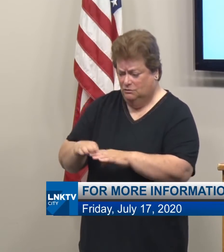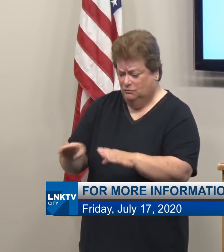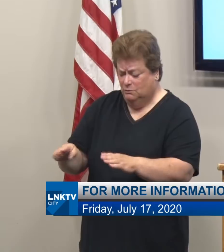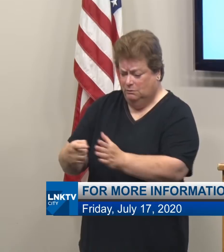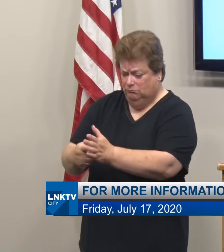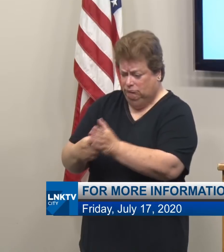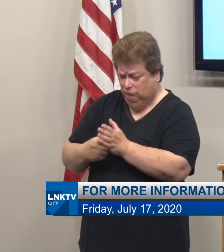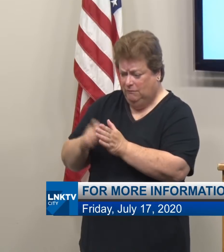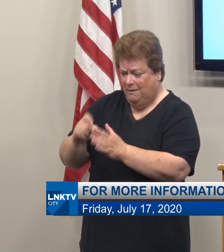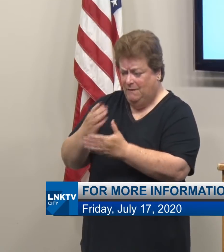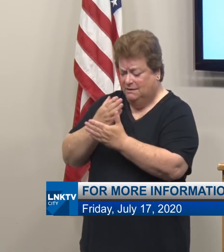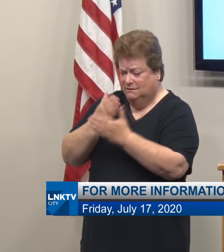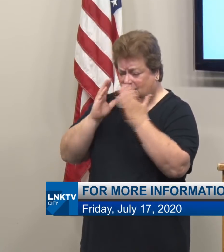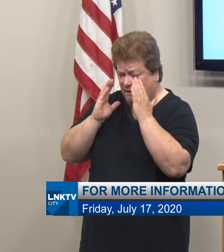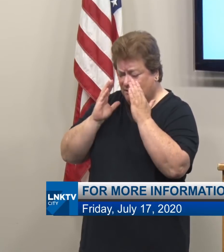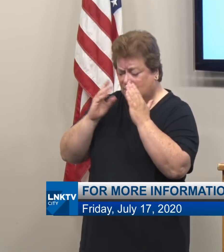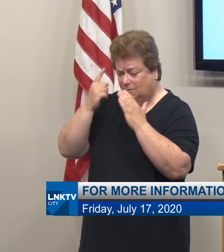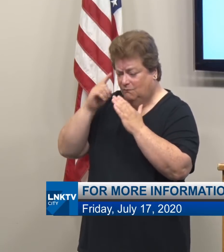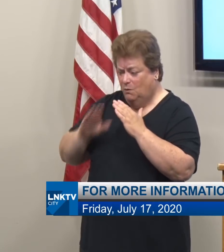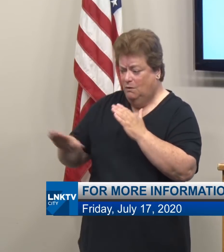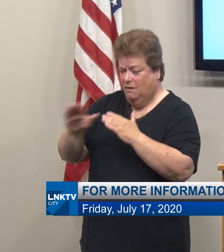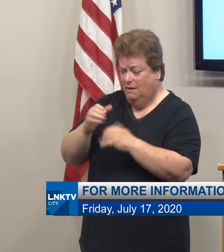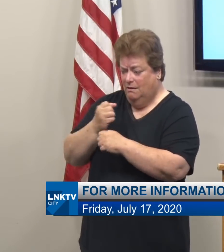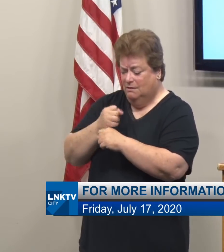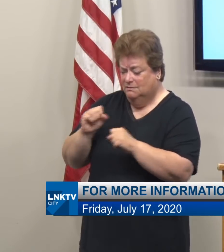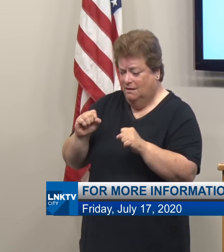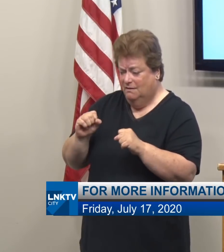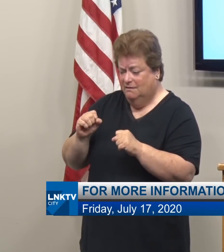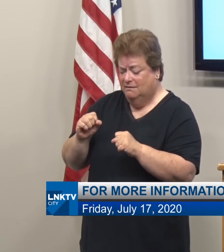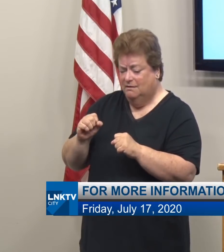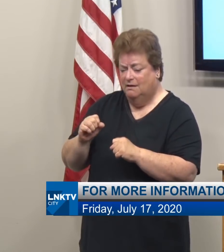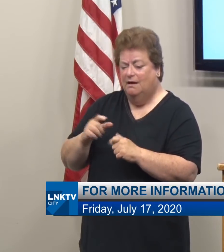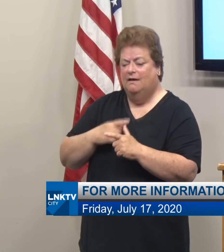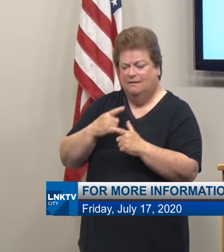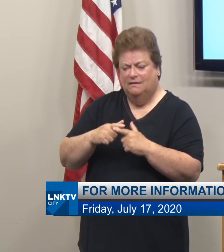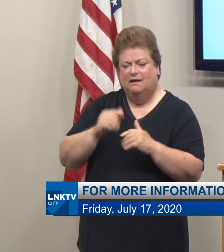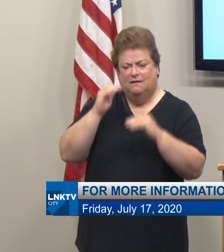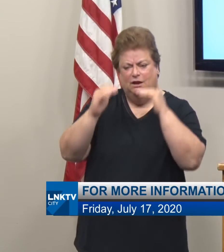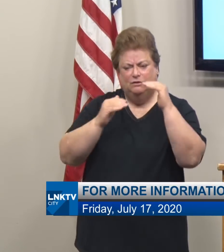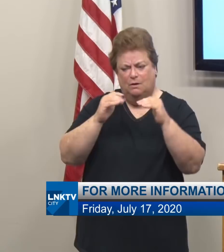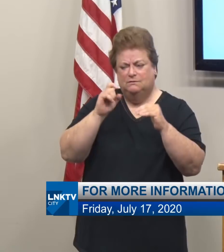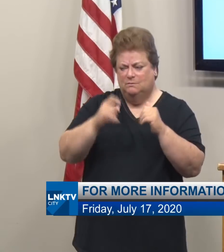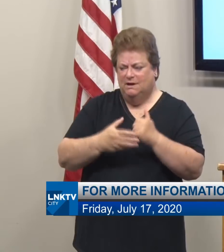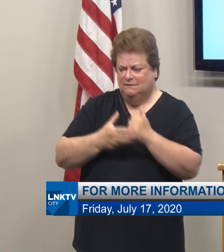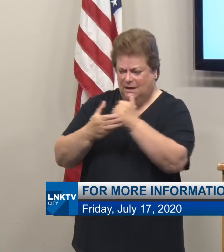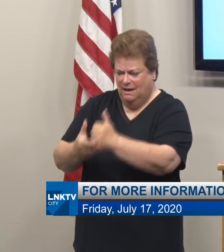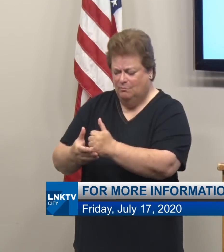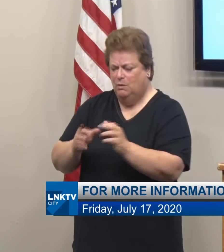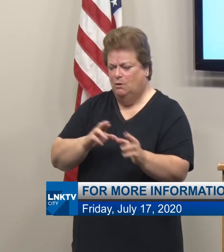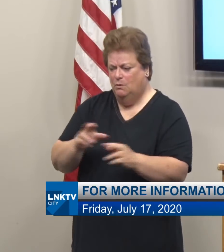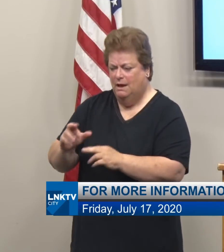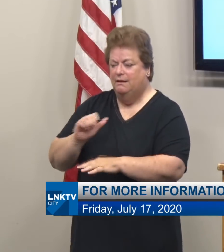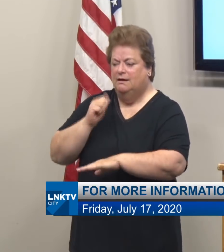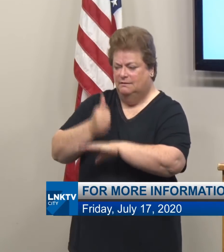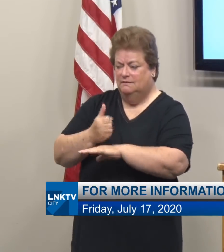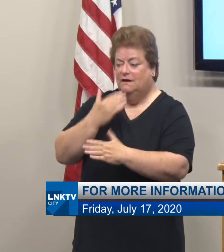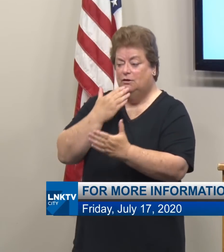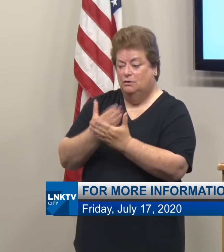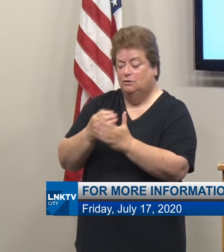setting to wear face coverings for everyone's health and safety, then the adults must help them to get ready and set the right example for